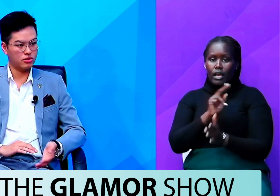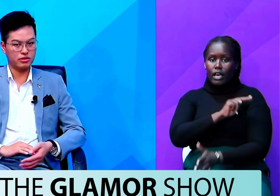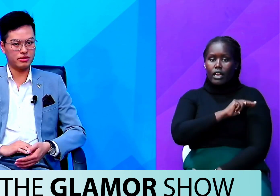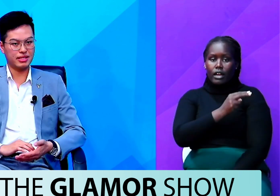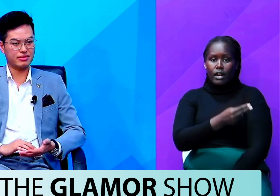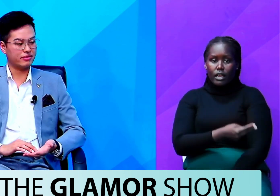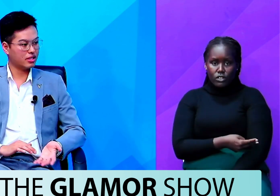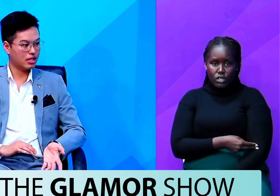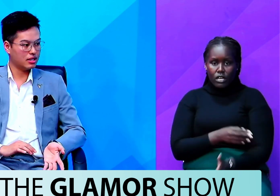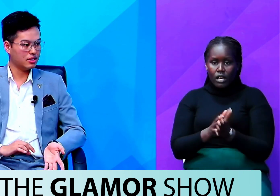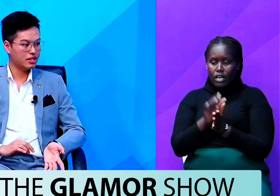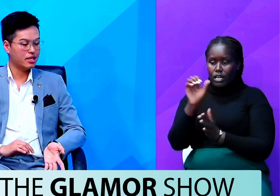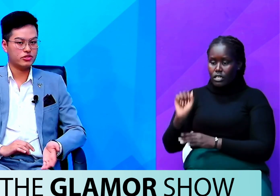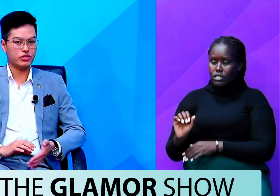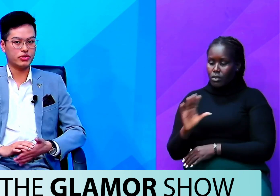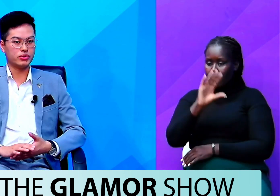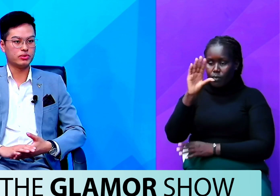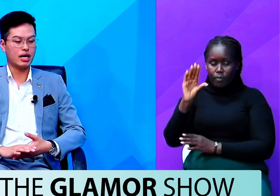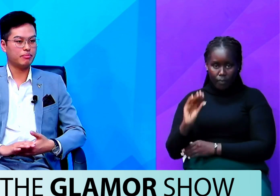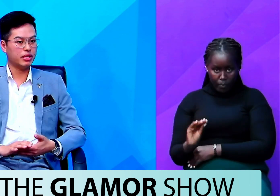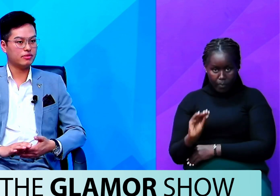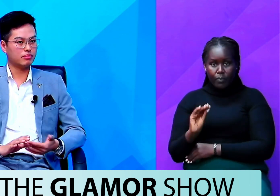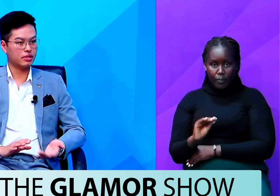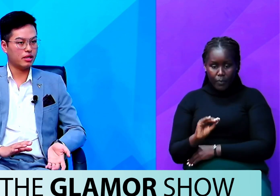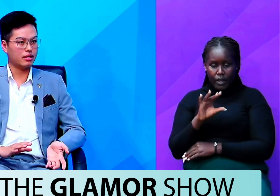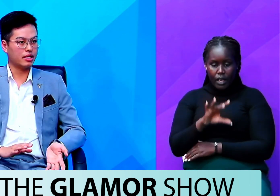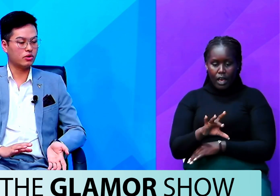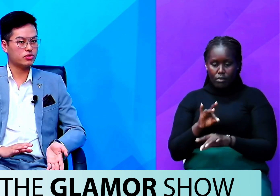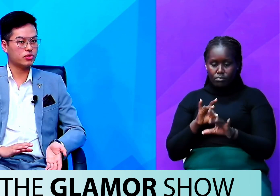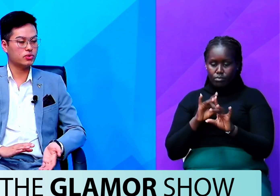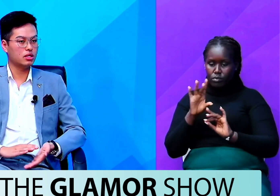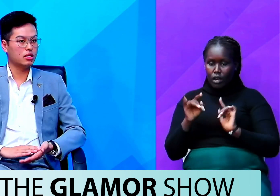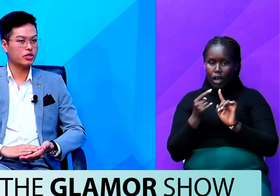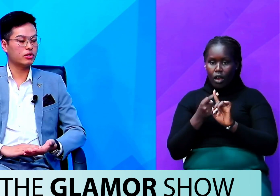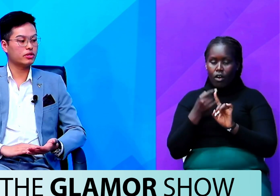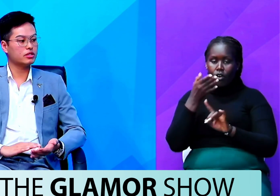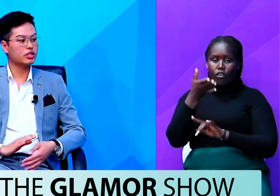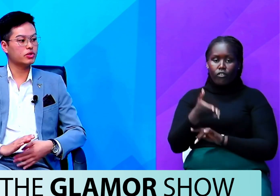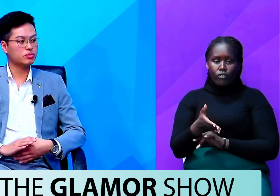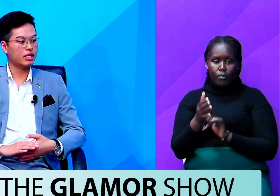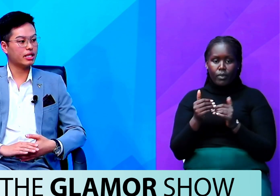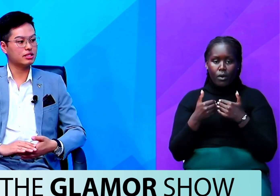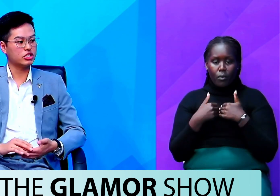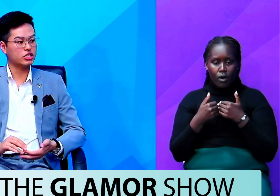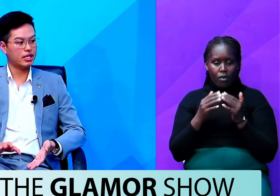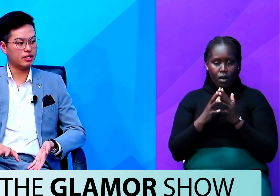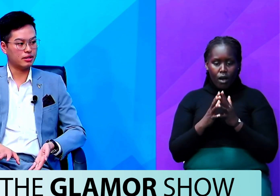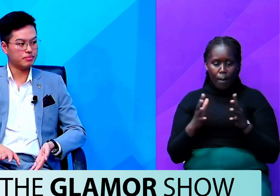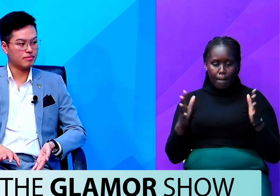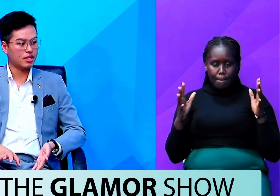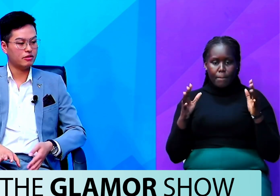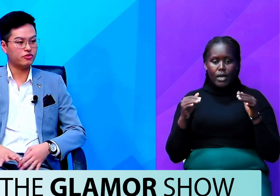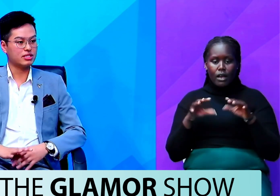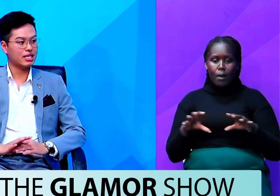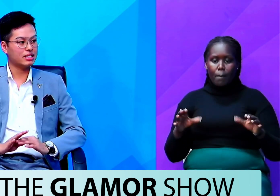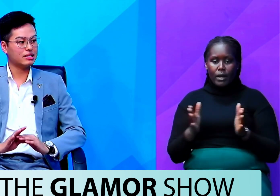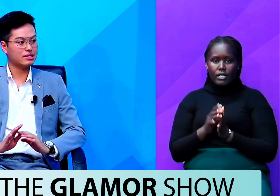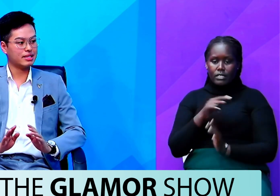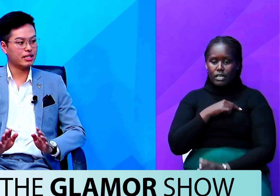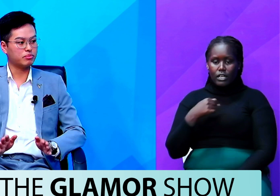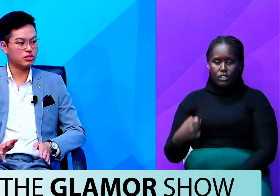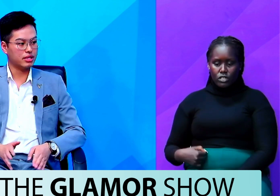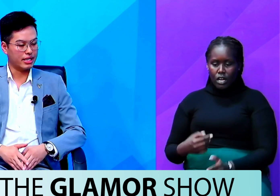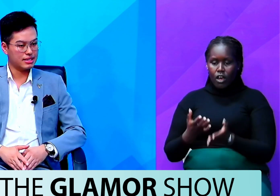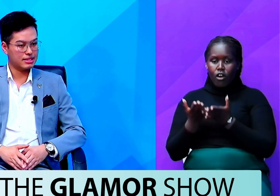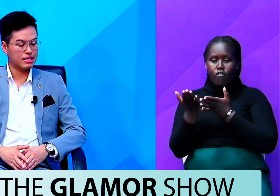Nigeria or South Africa. So I pick from there, and also, there is a huge market in China for selling these